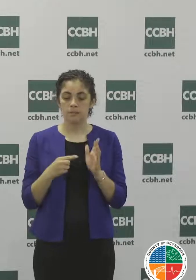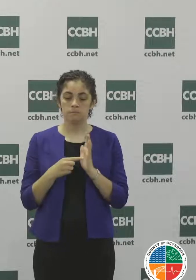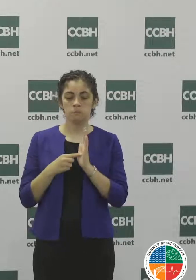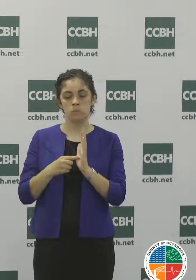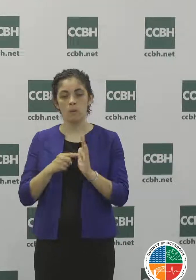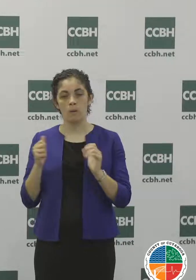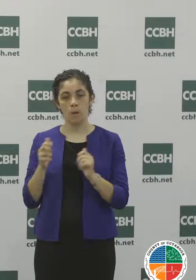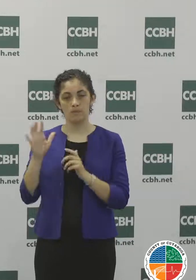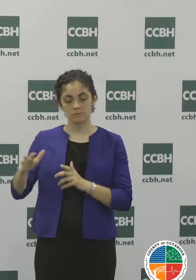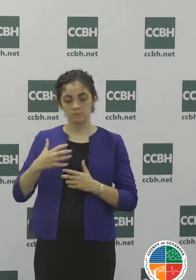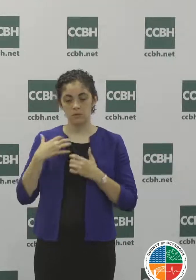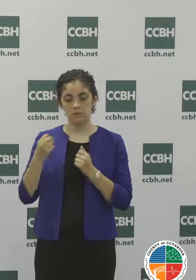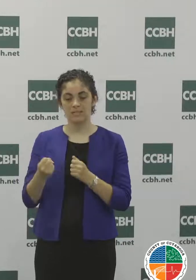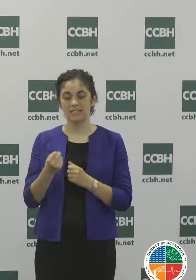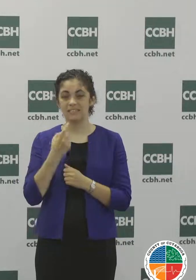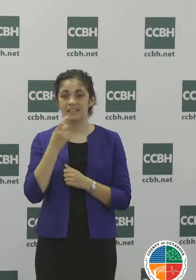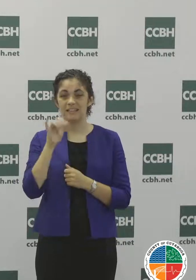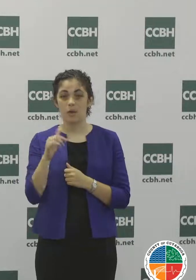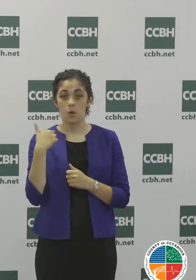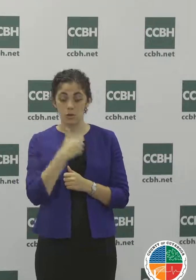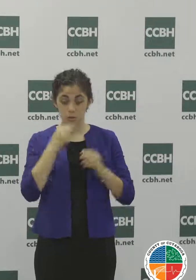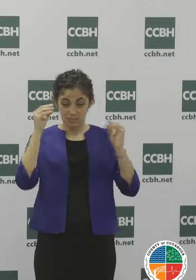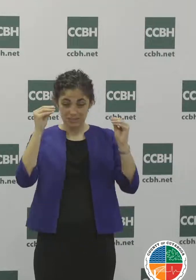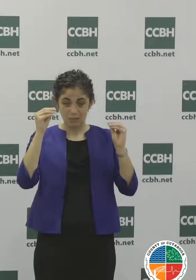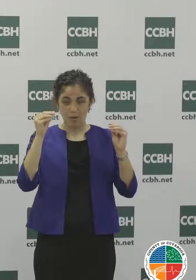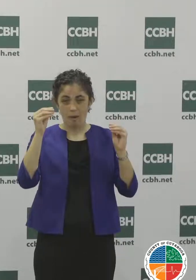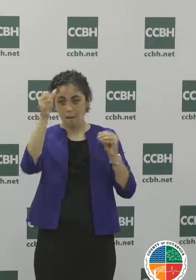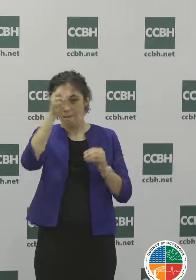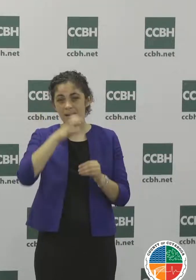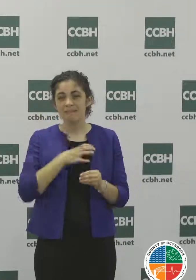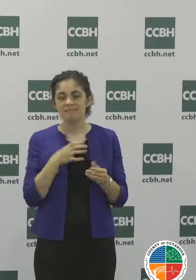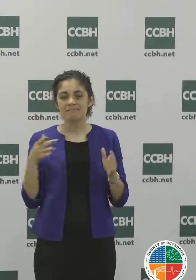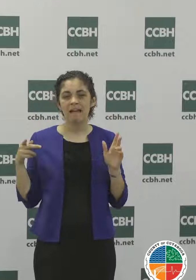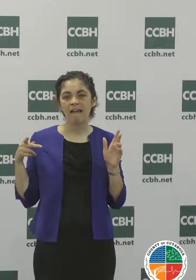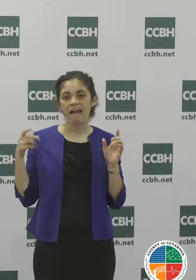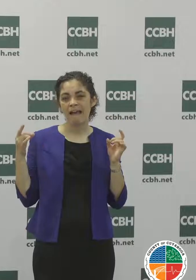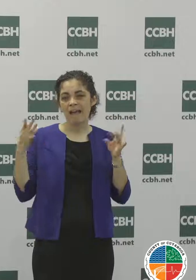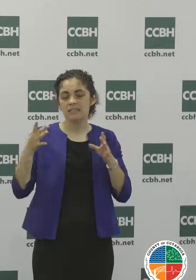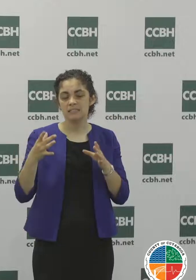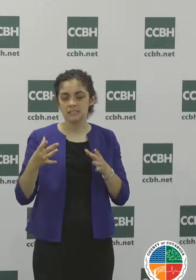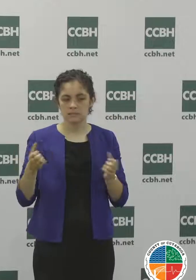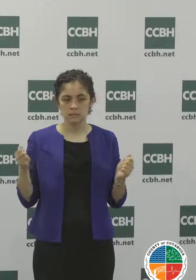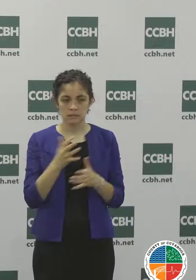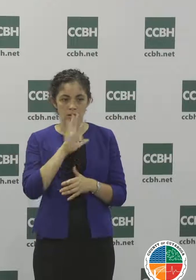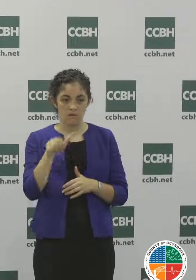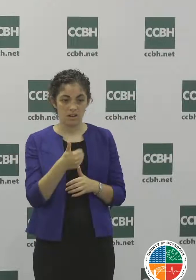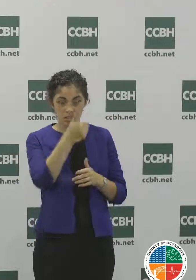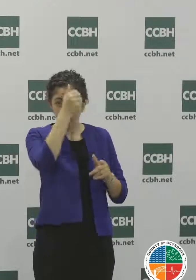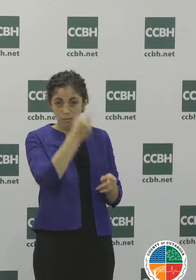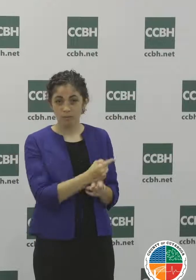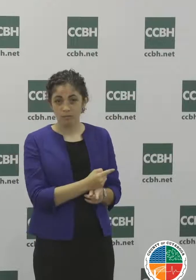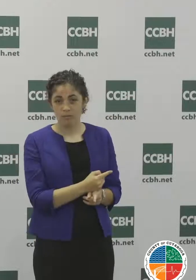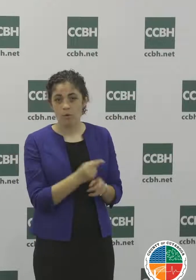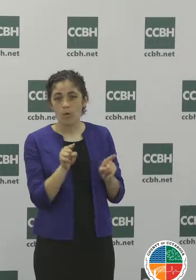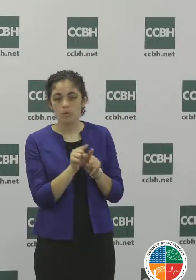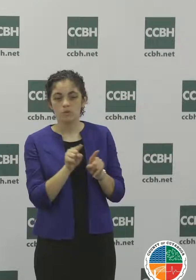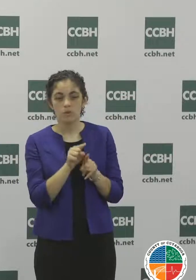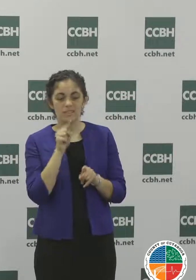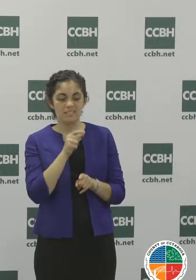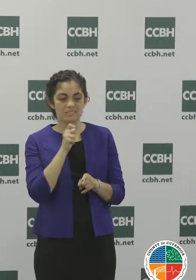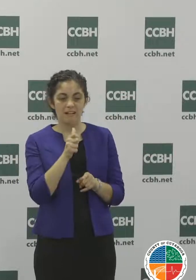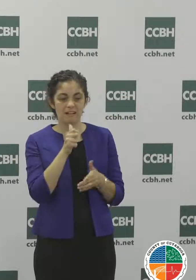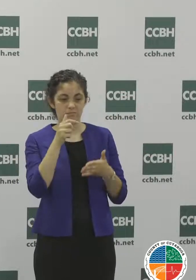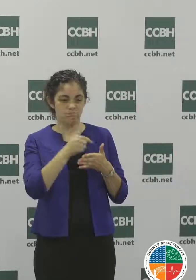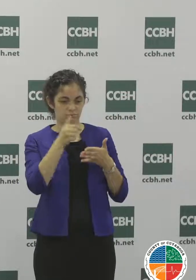King, Robert Kennedy said that when you teach a man to hate and fear his brother, when you teach that he is a lesser